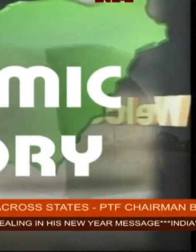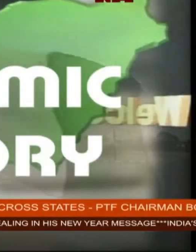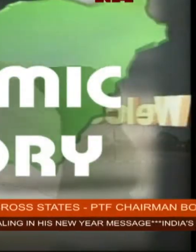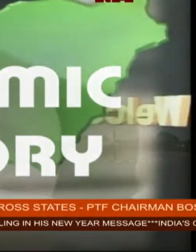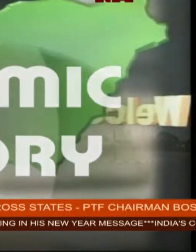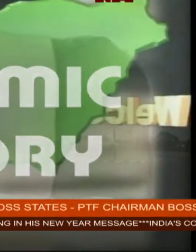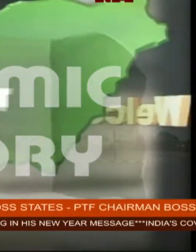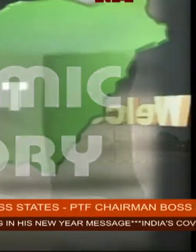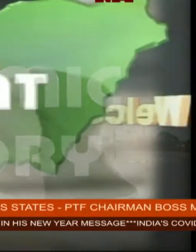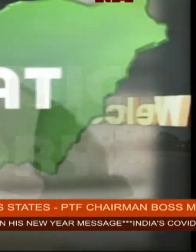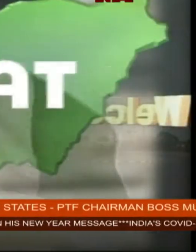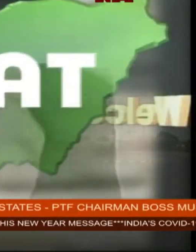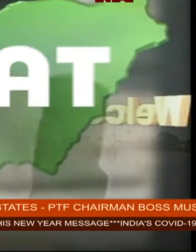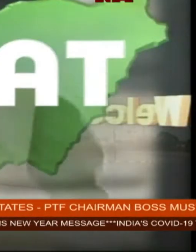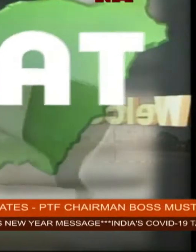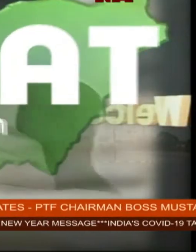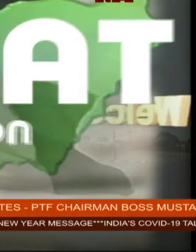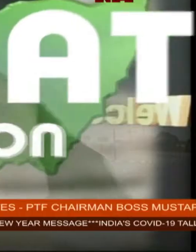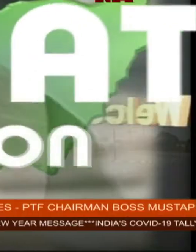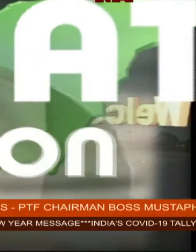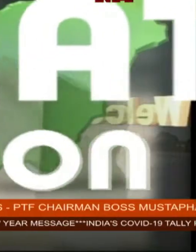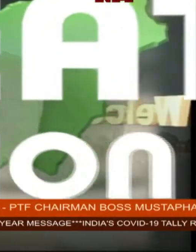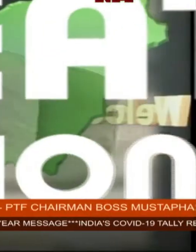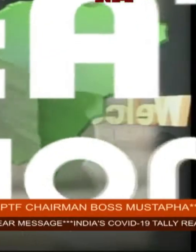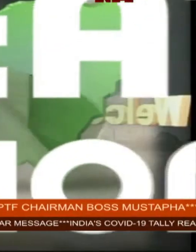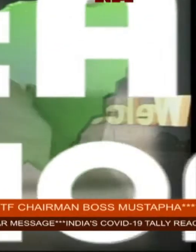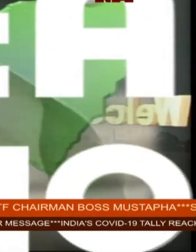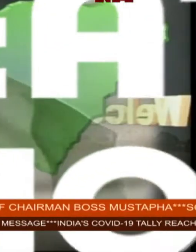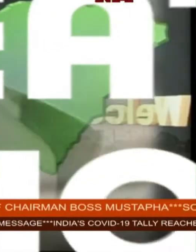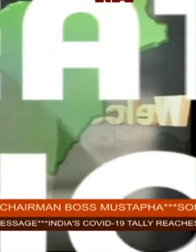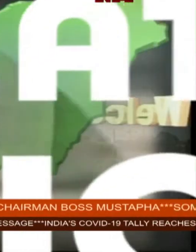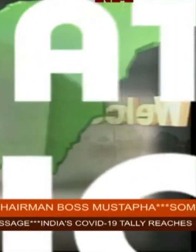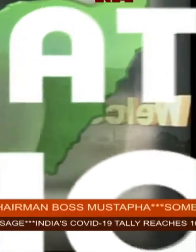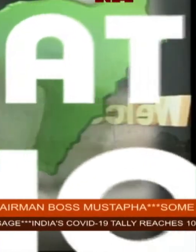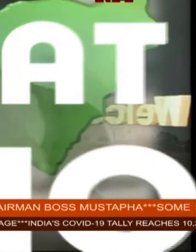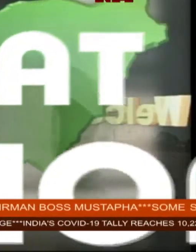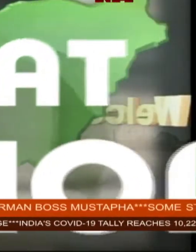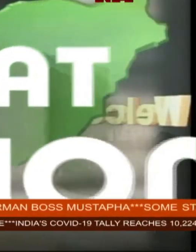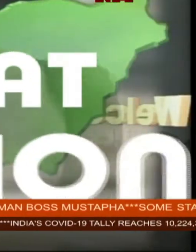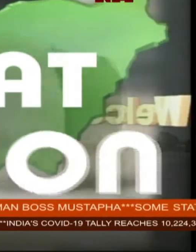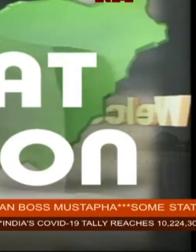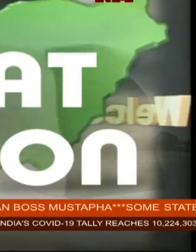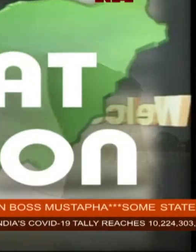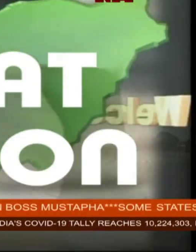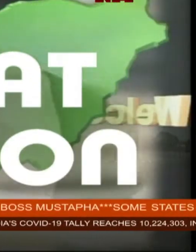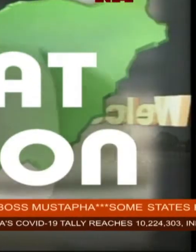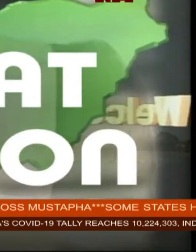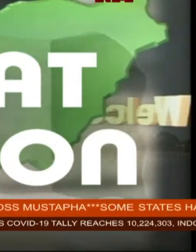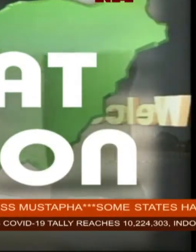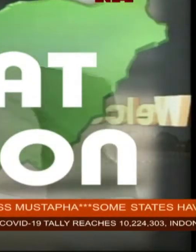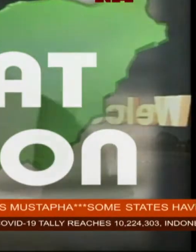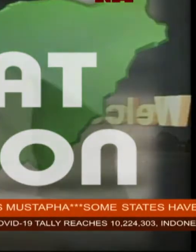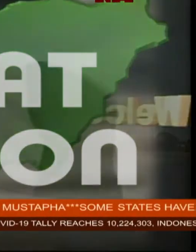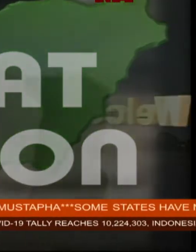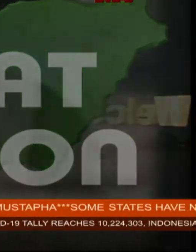friends. Been a long time fighting ourselves.